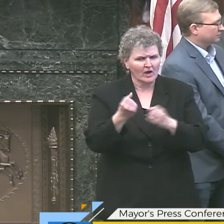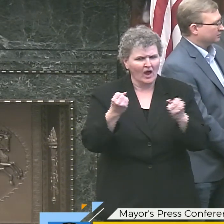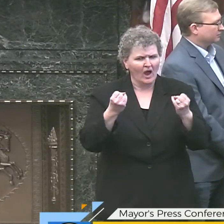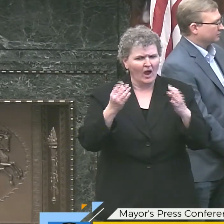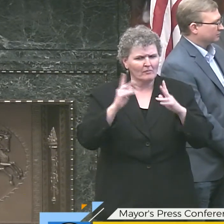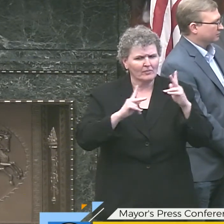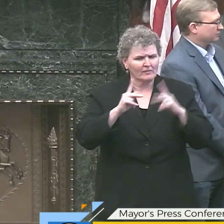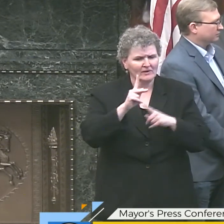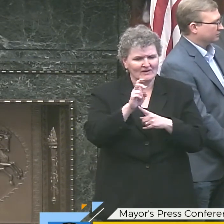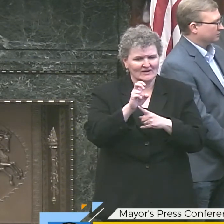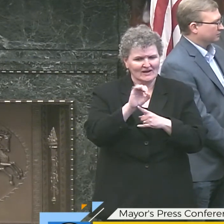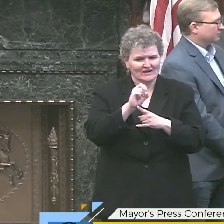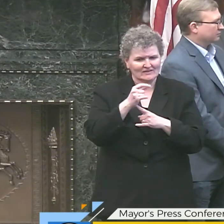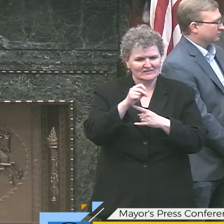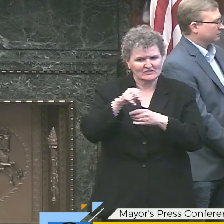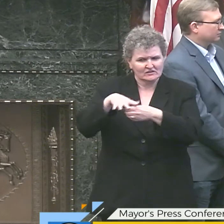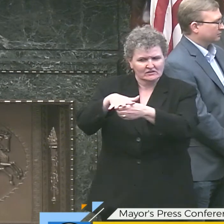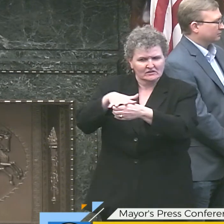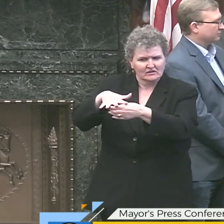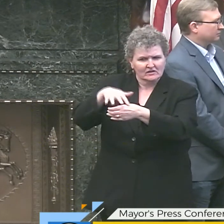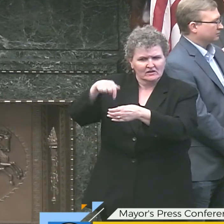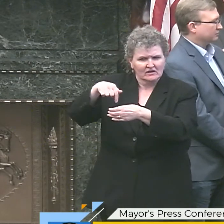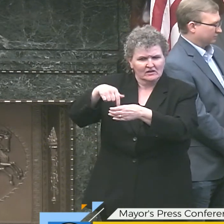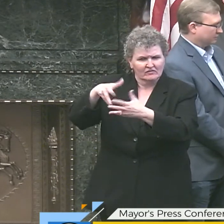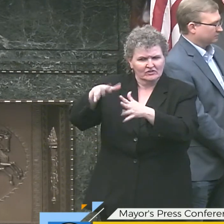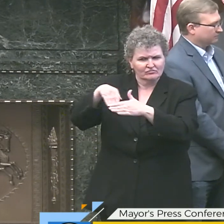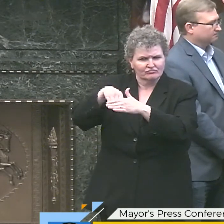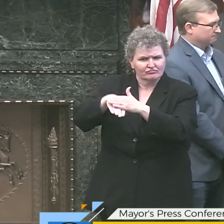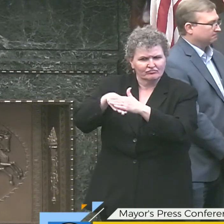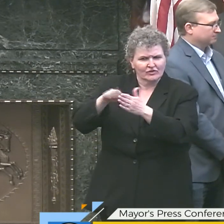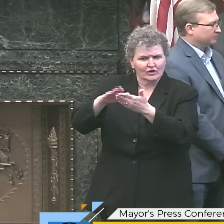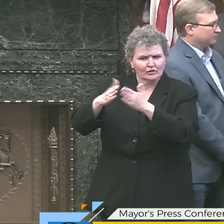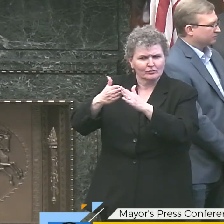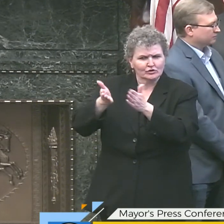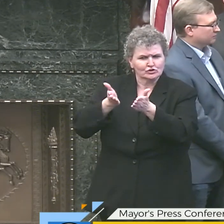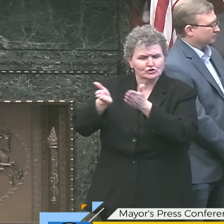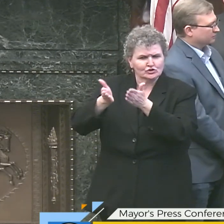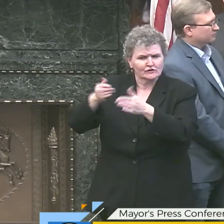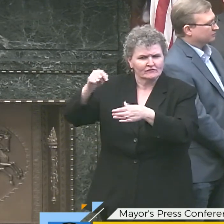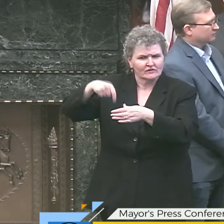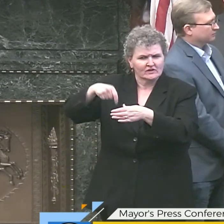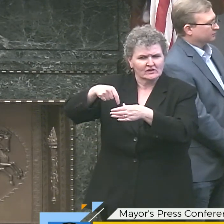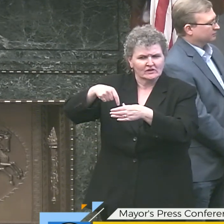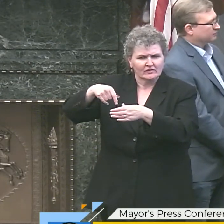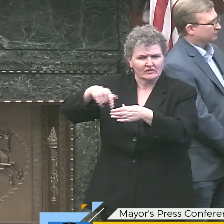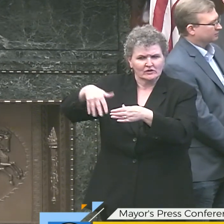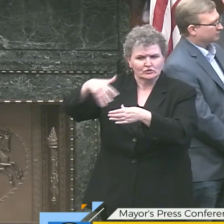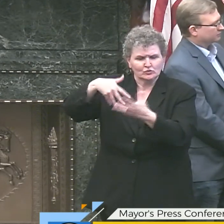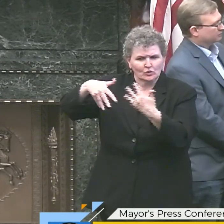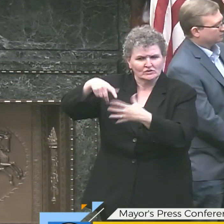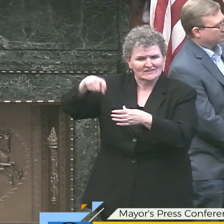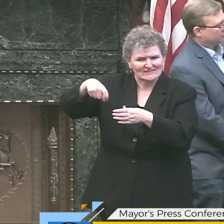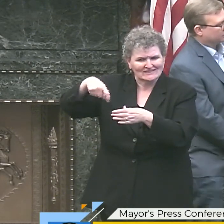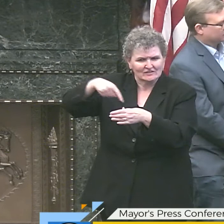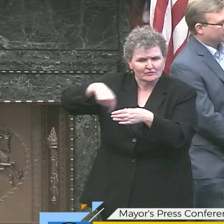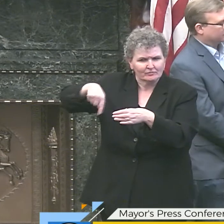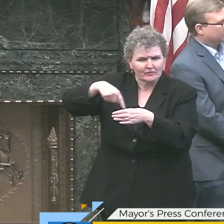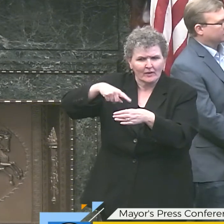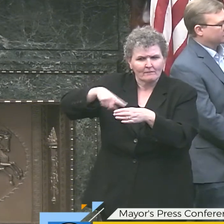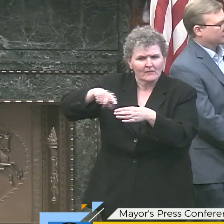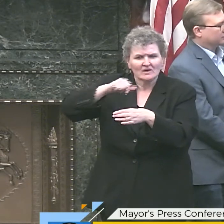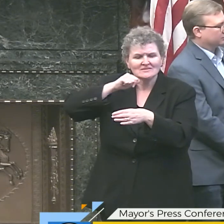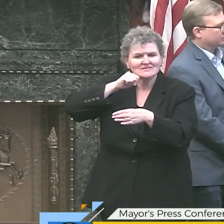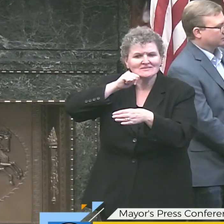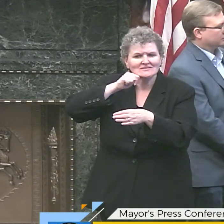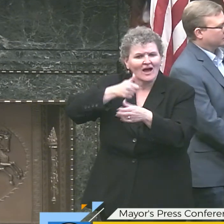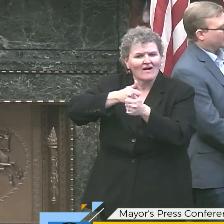observed accessing social services and community services, not keeping with the rules for social distancing. What is going to be done to protect these people